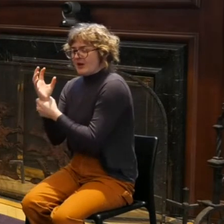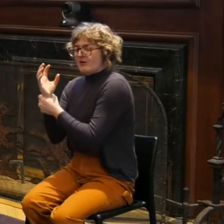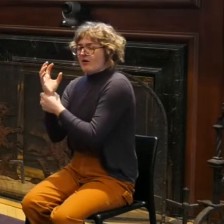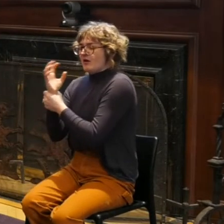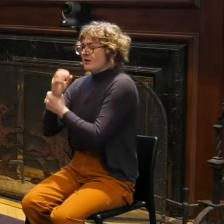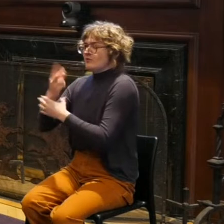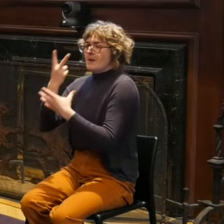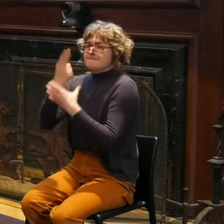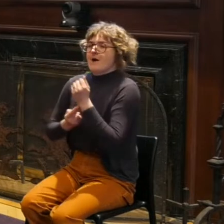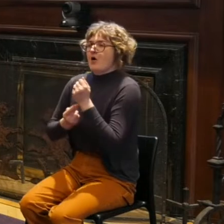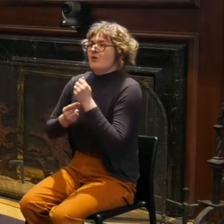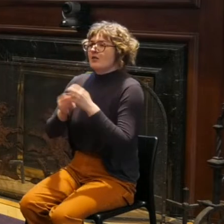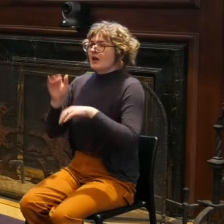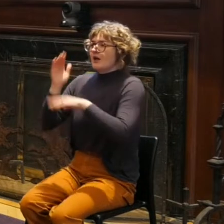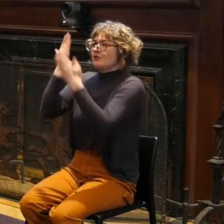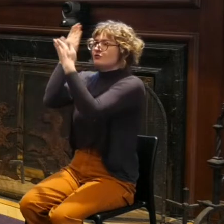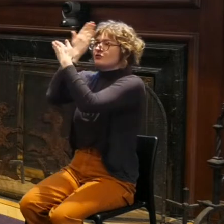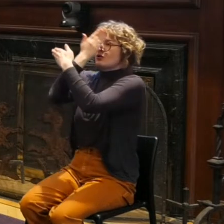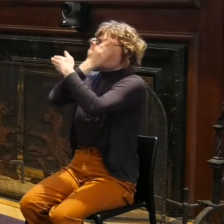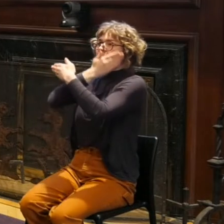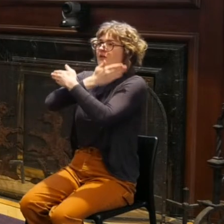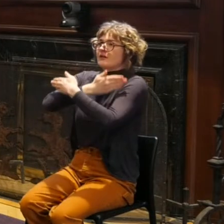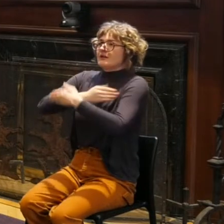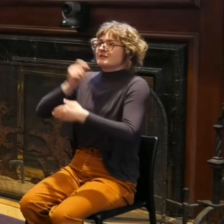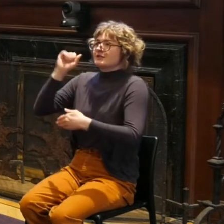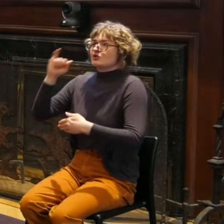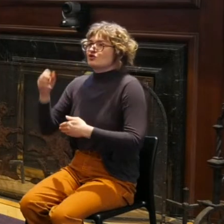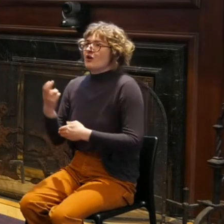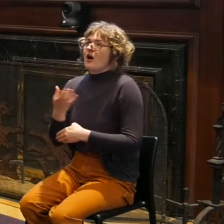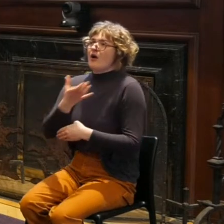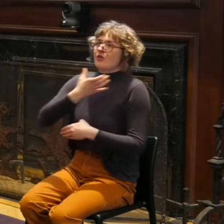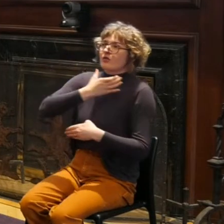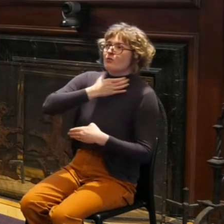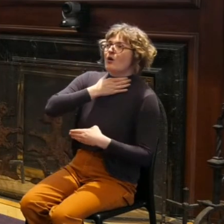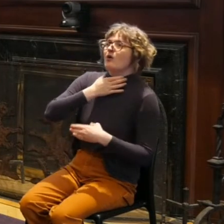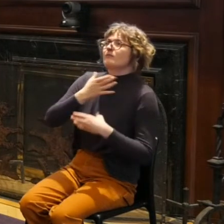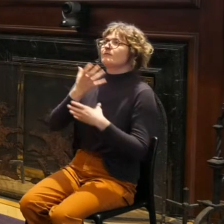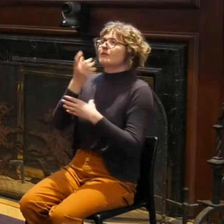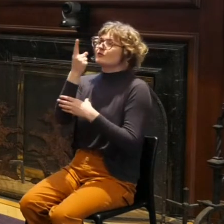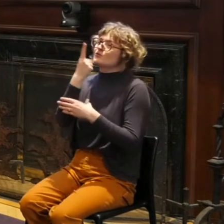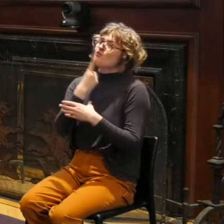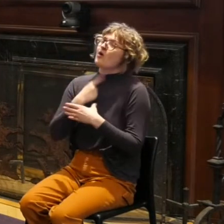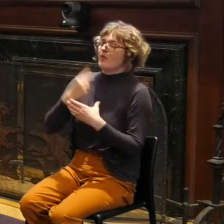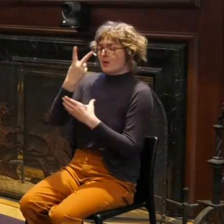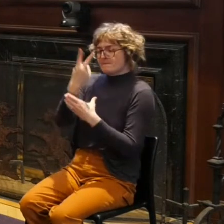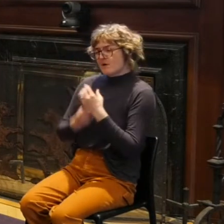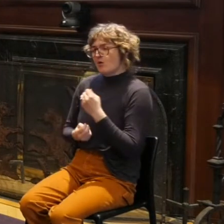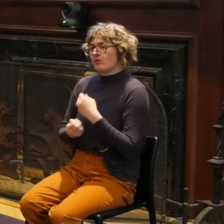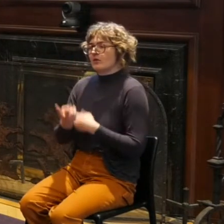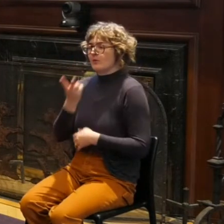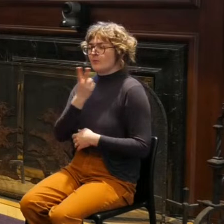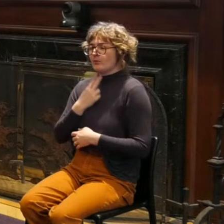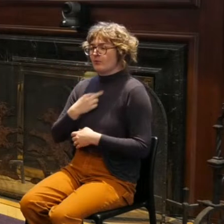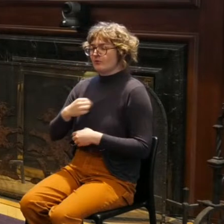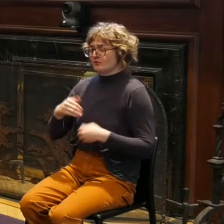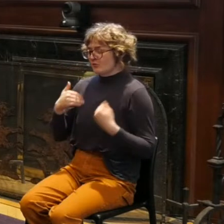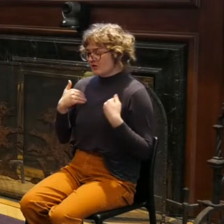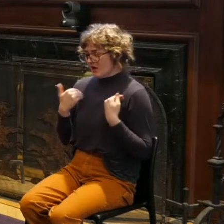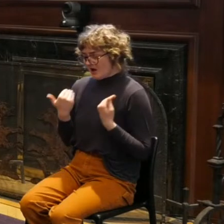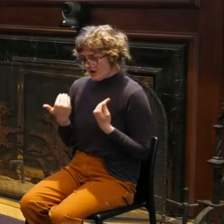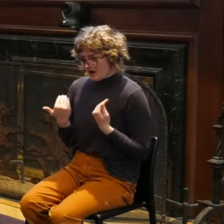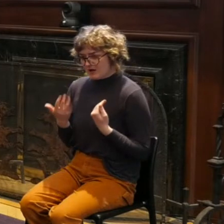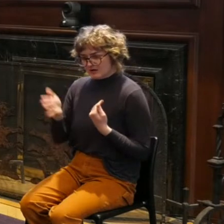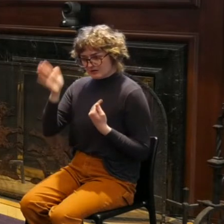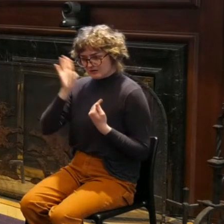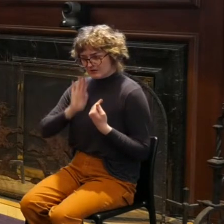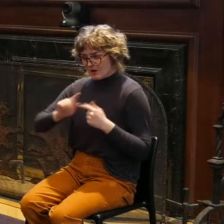you both entered a darkness, a jaw, a throat built to swallow you. You were young, but